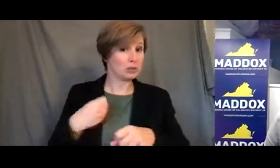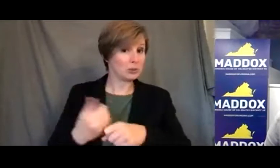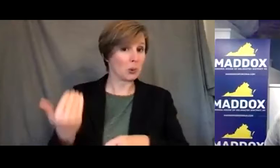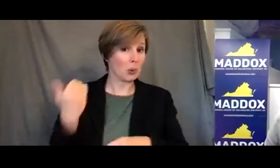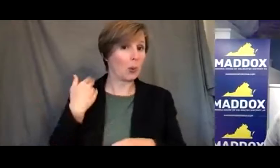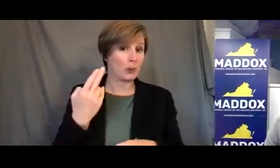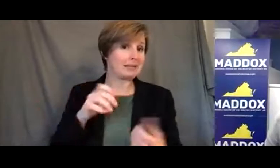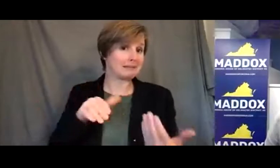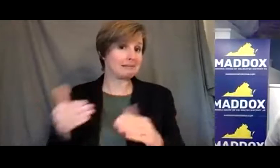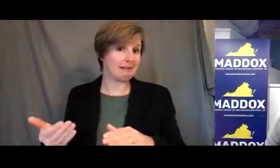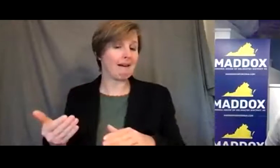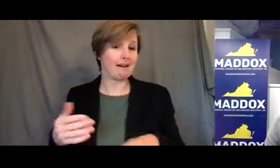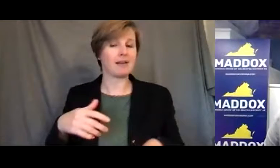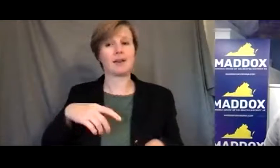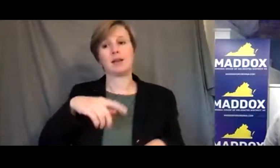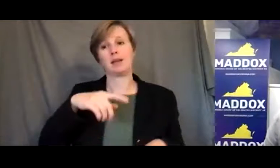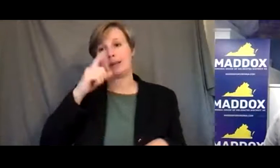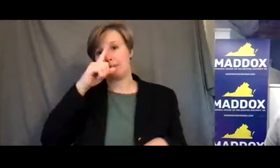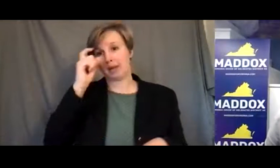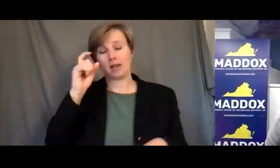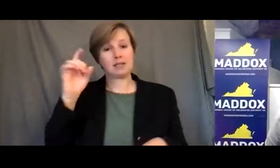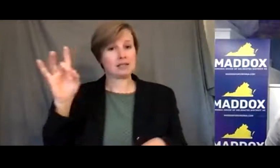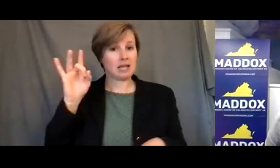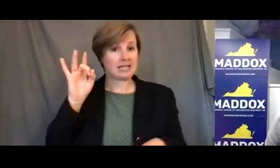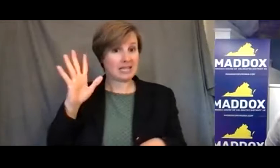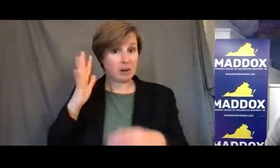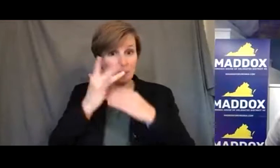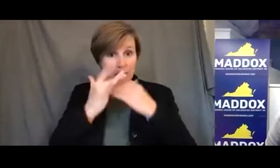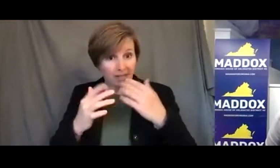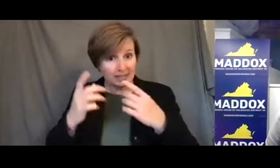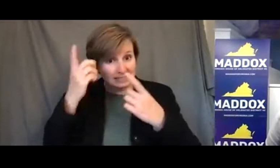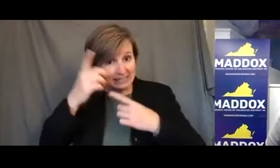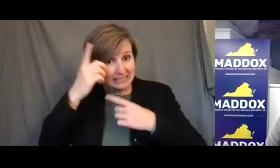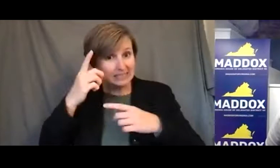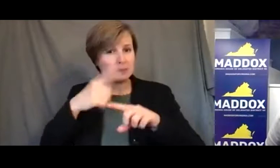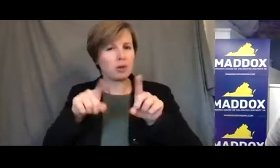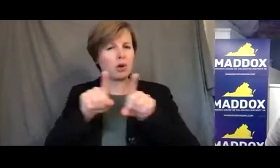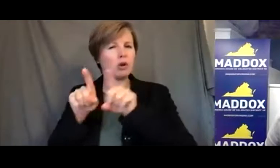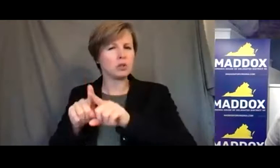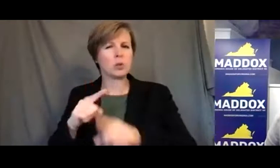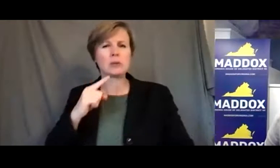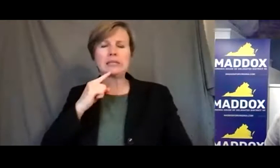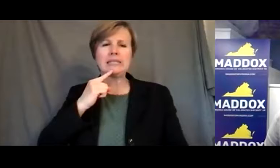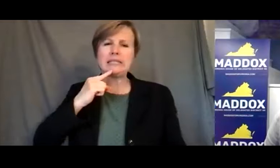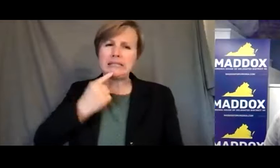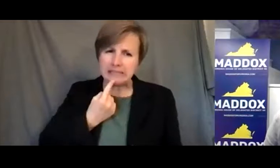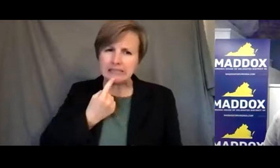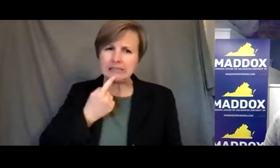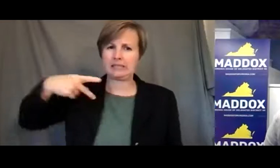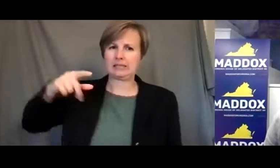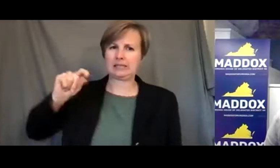as a result of the combination of a terrible blood disease, but also severe PTSD. And